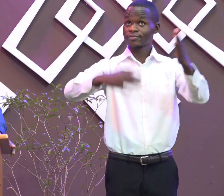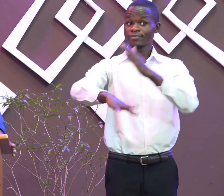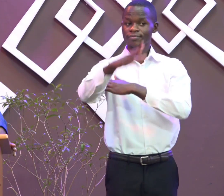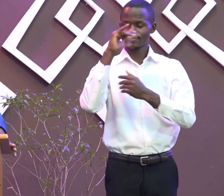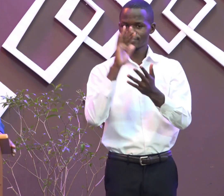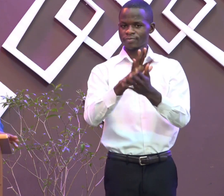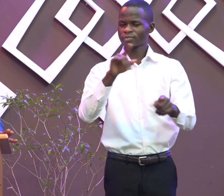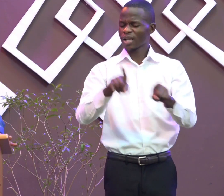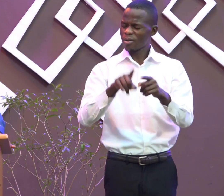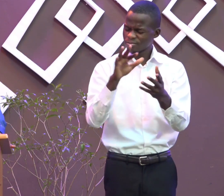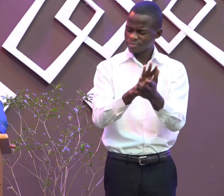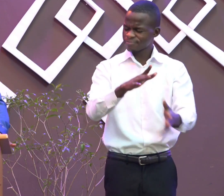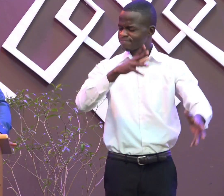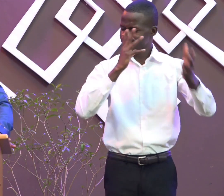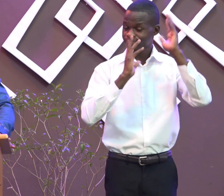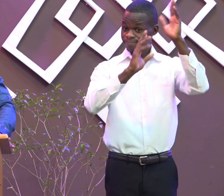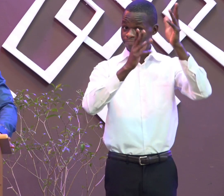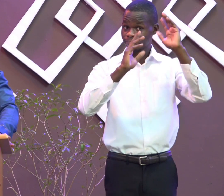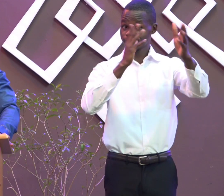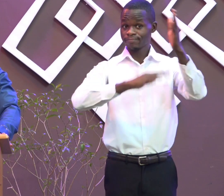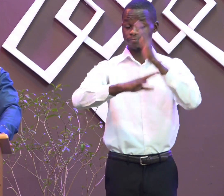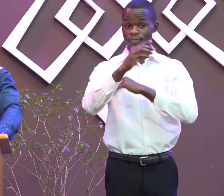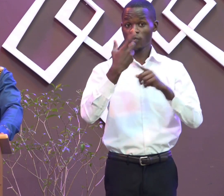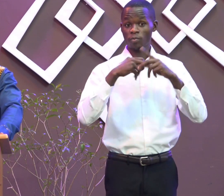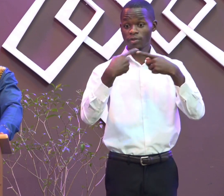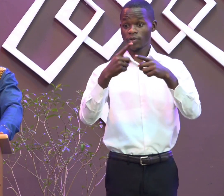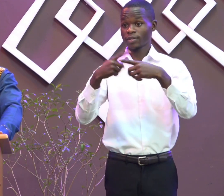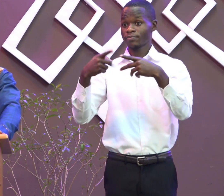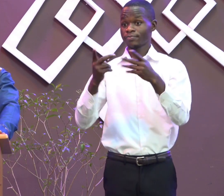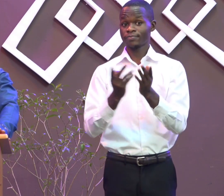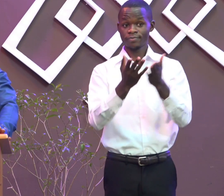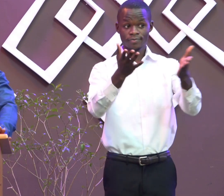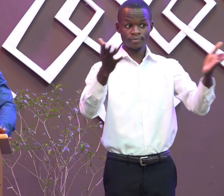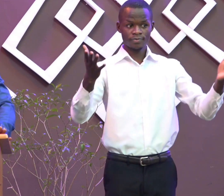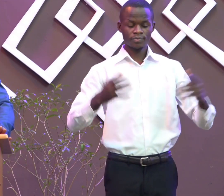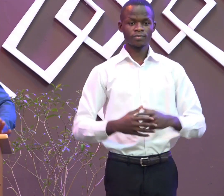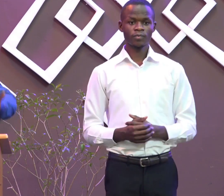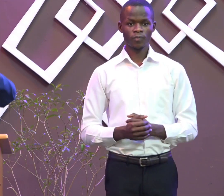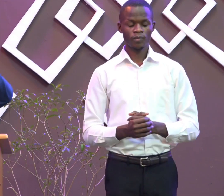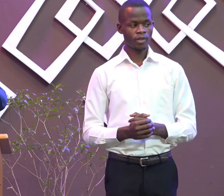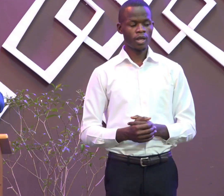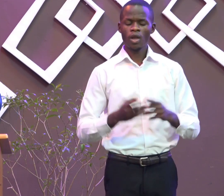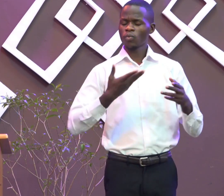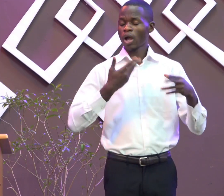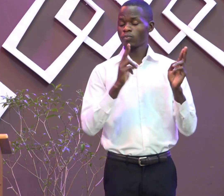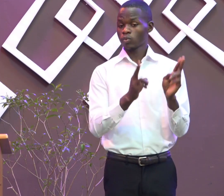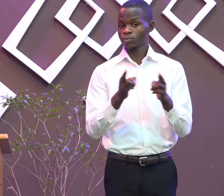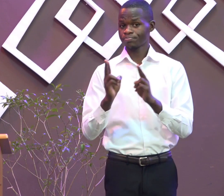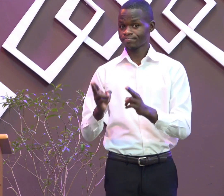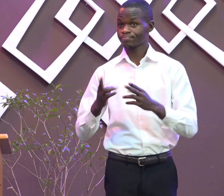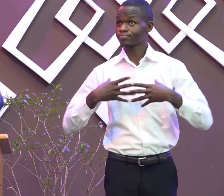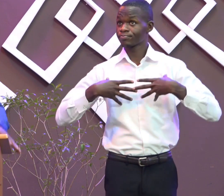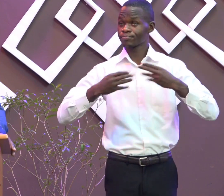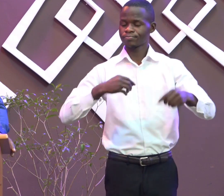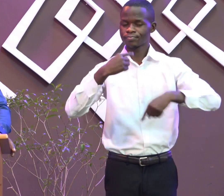buli wonna wonna w'oli. Let's give glory to God as we exalt him wherever you are. Tuline subi eriyo kugenda